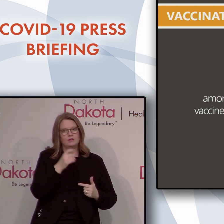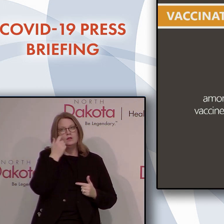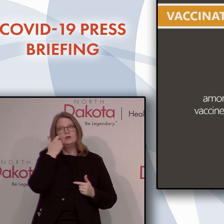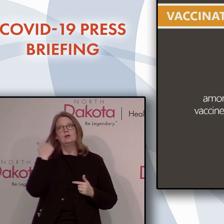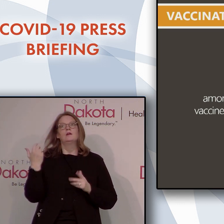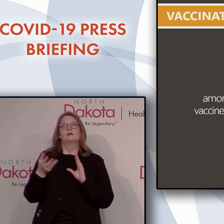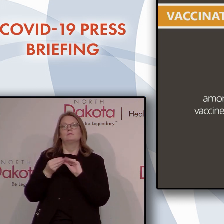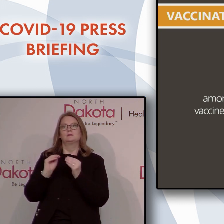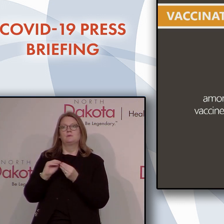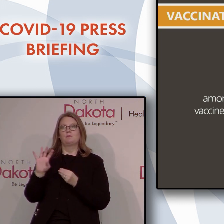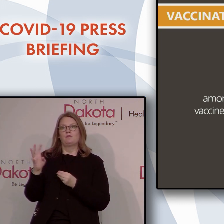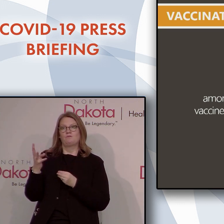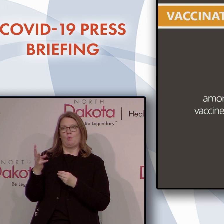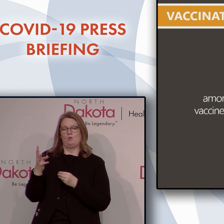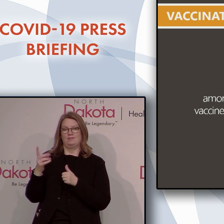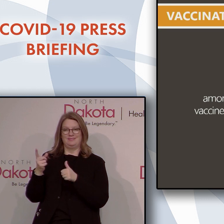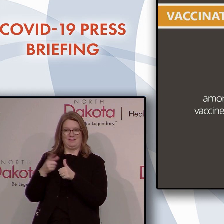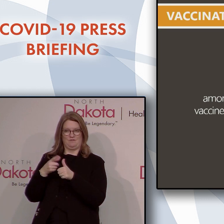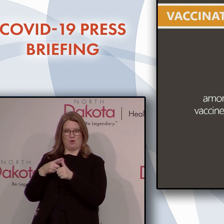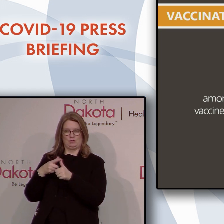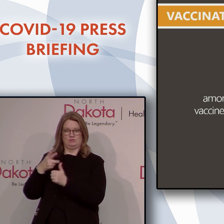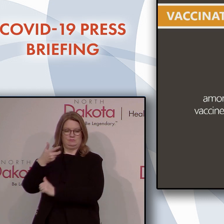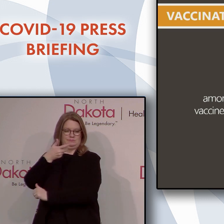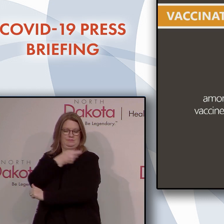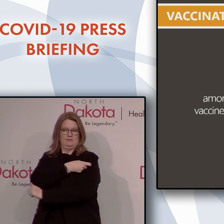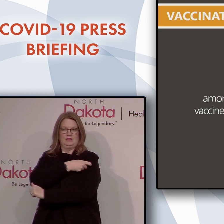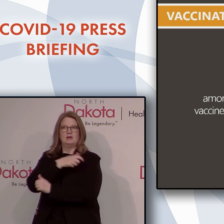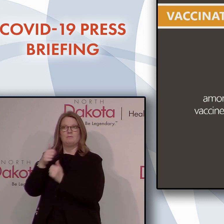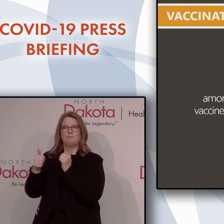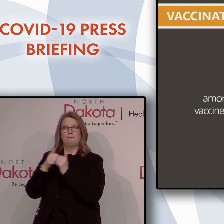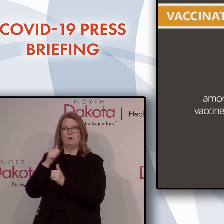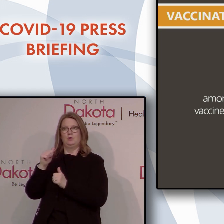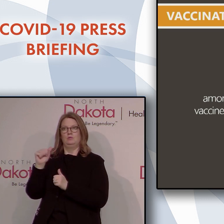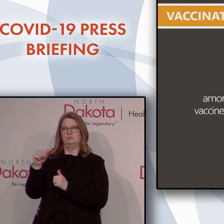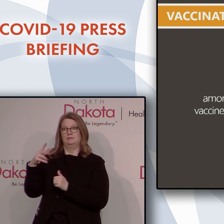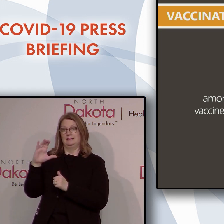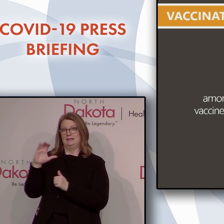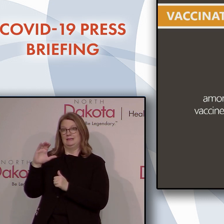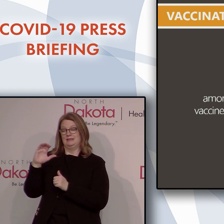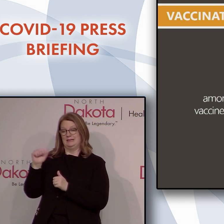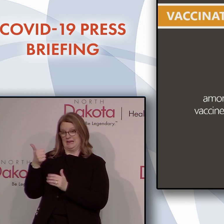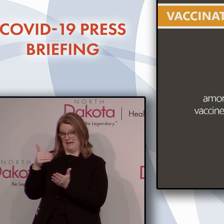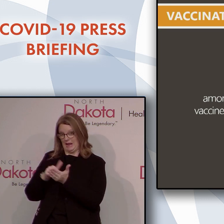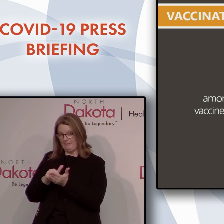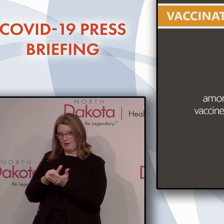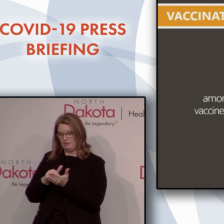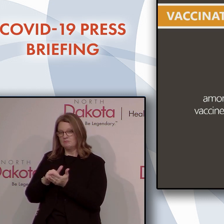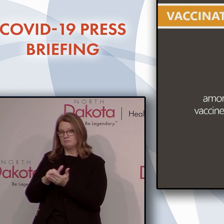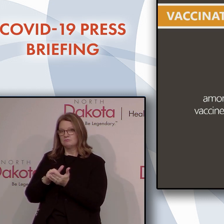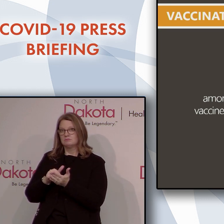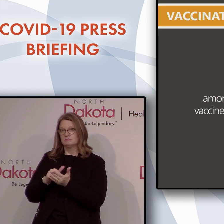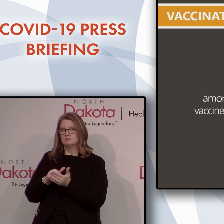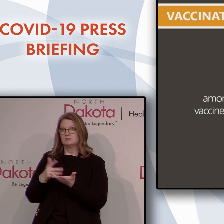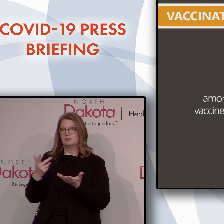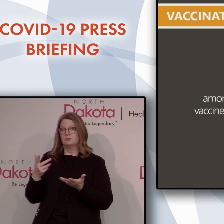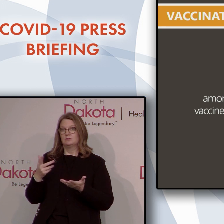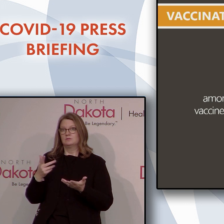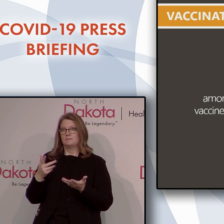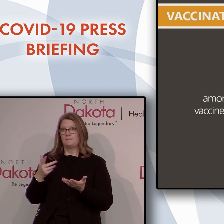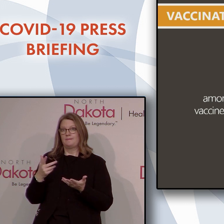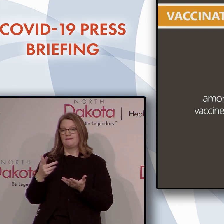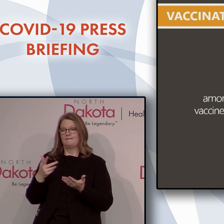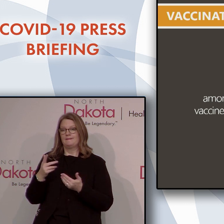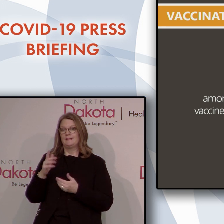in the first doses administered per capita. And again, we've got